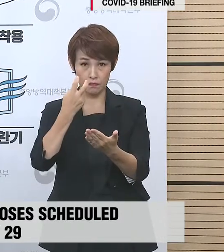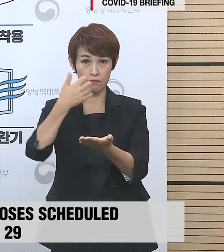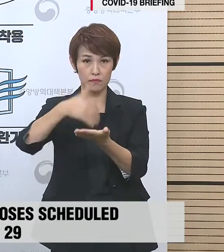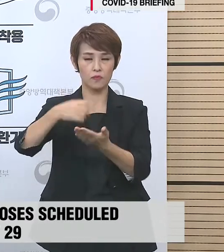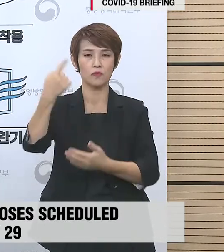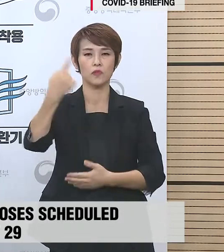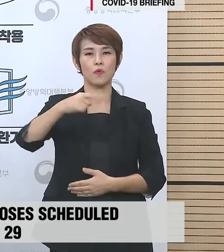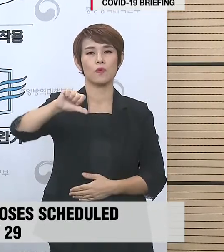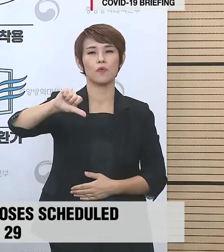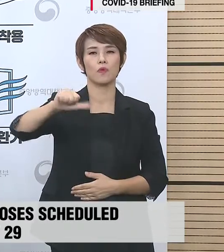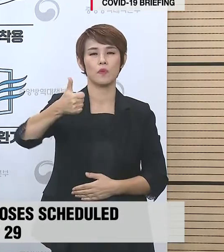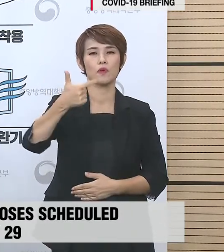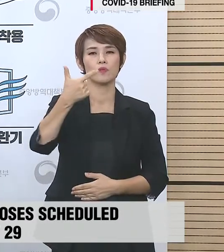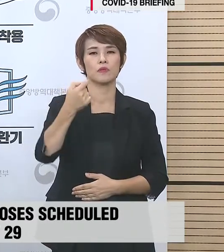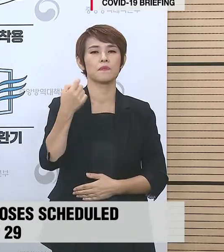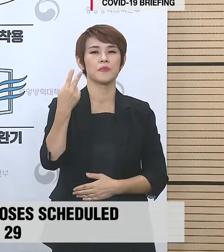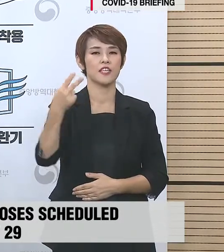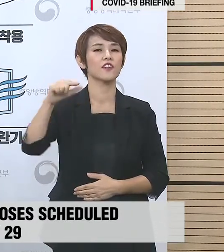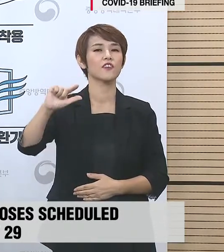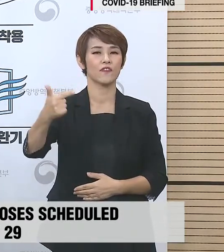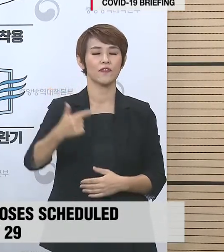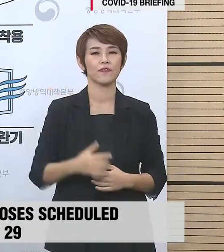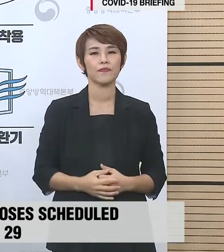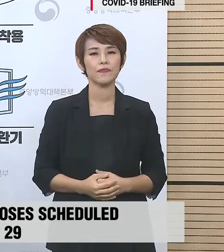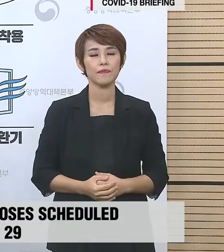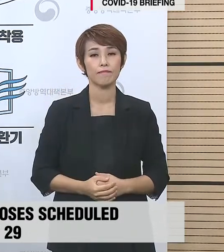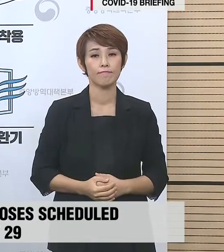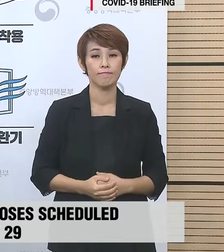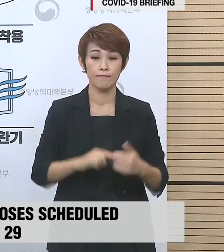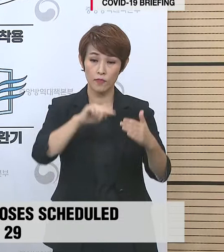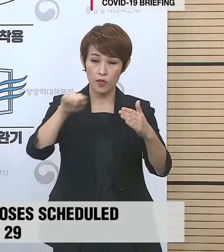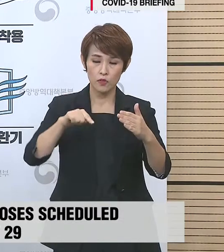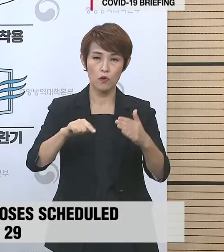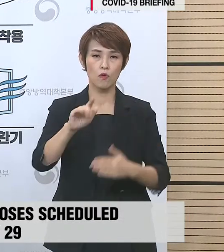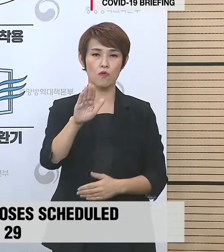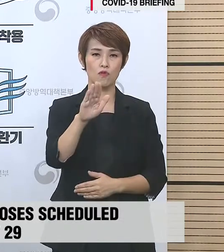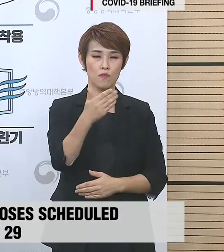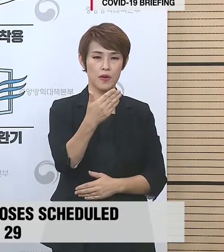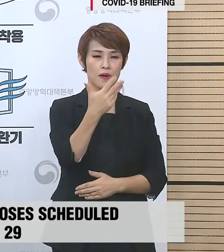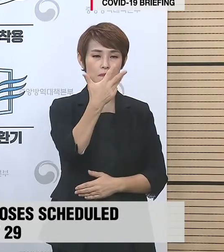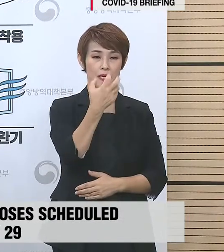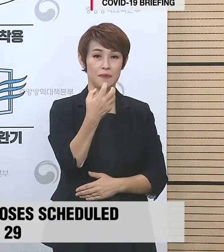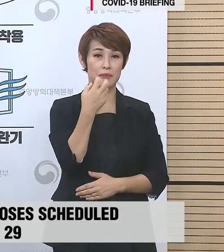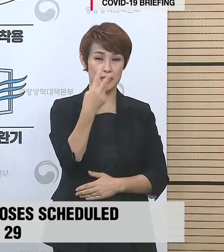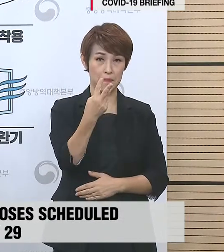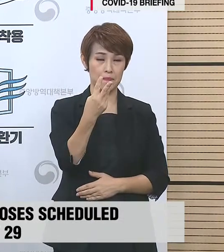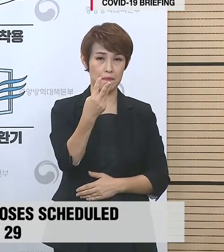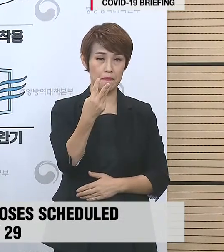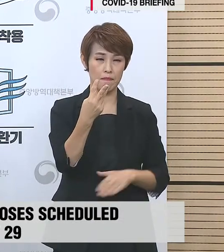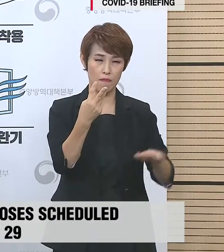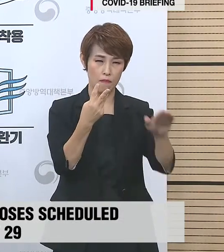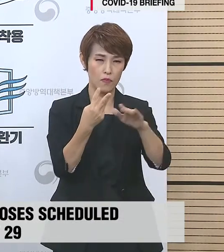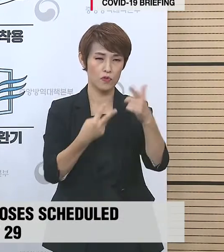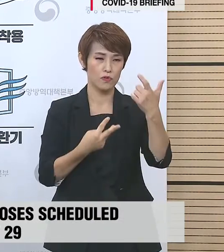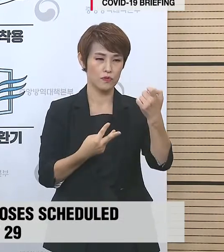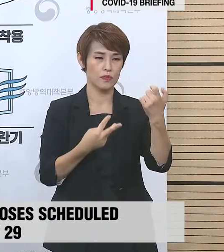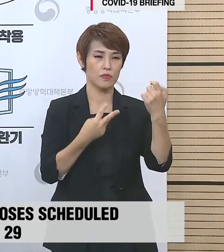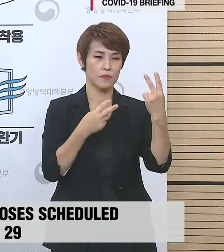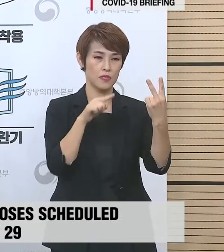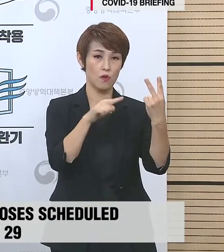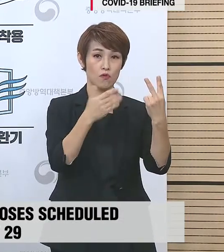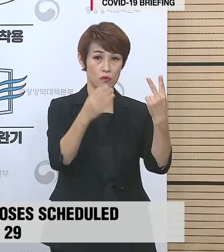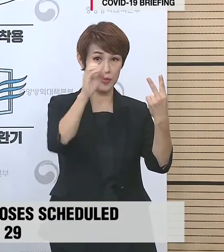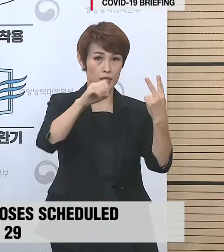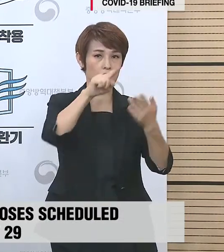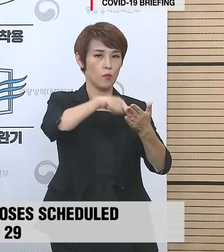And we have looked at about 1,500 cases that have been deemed as some serious cases,